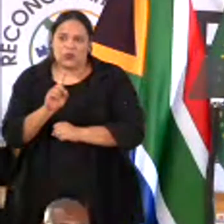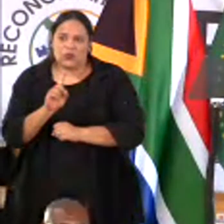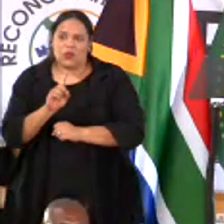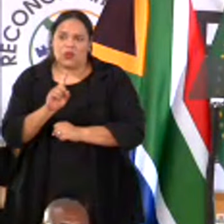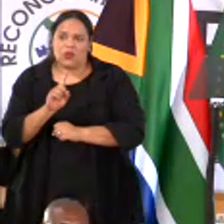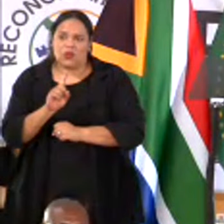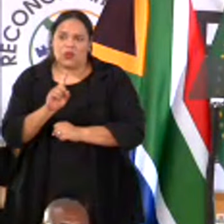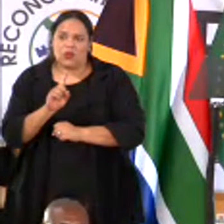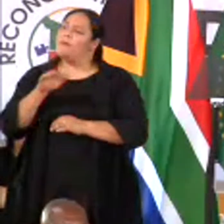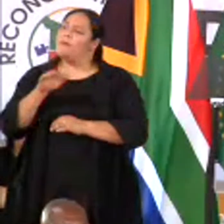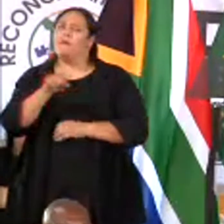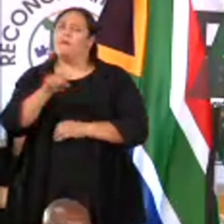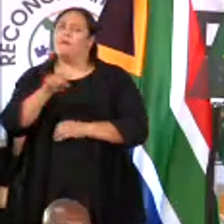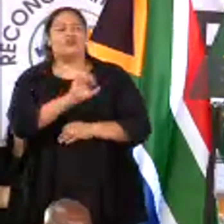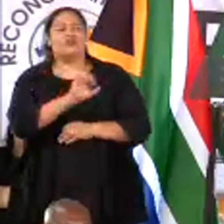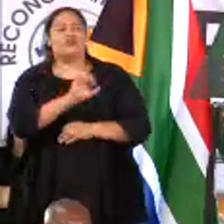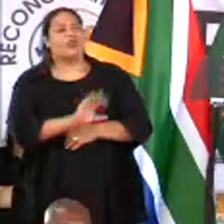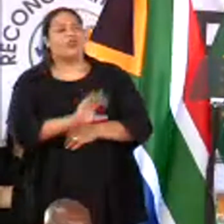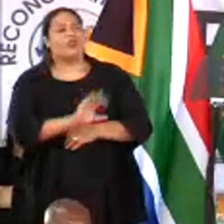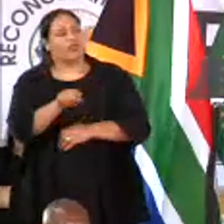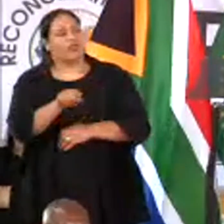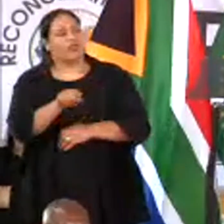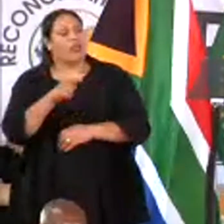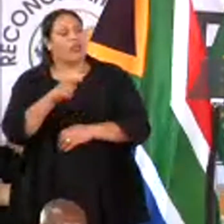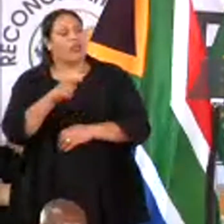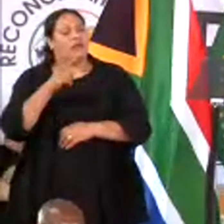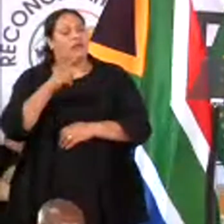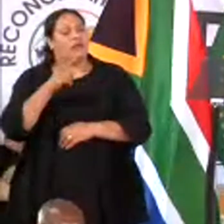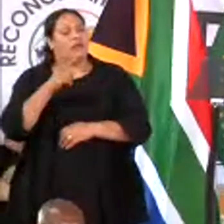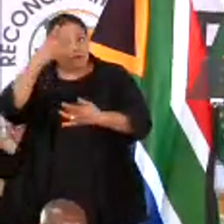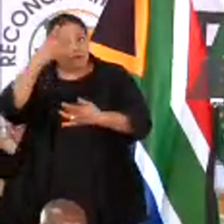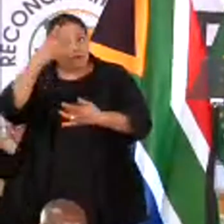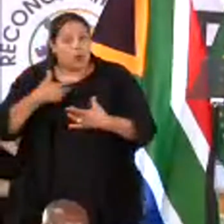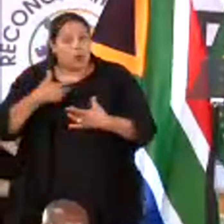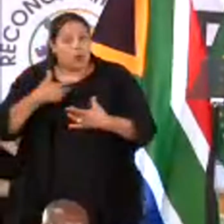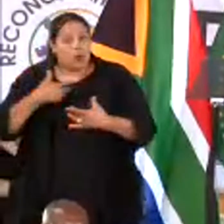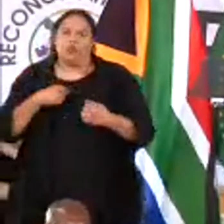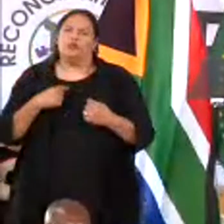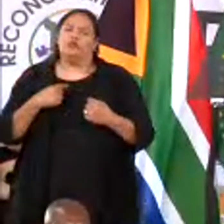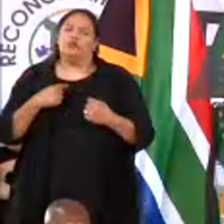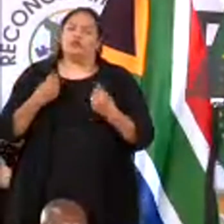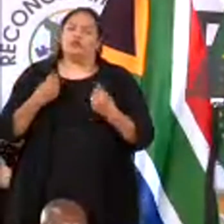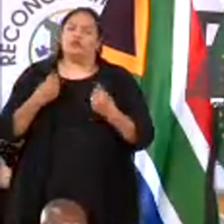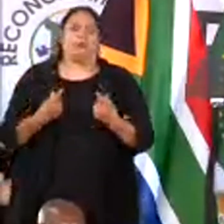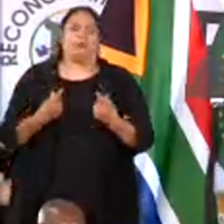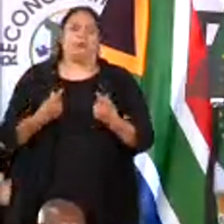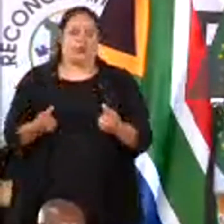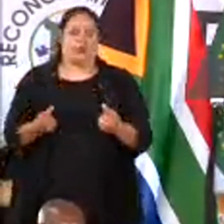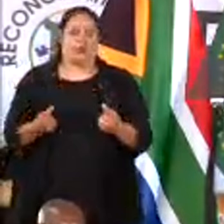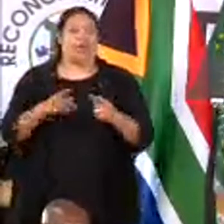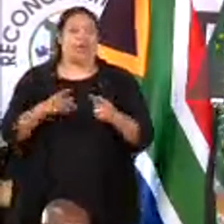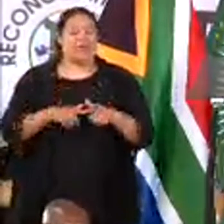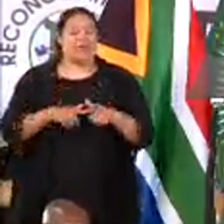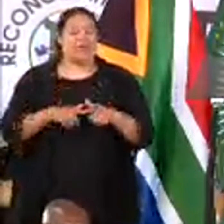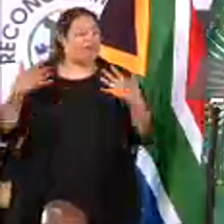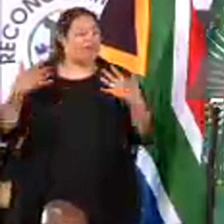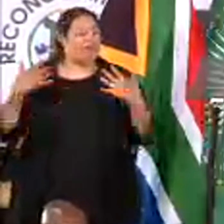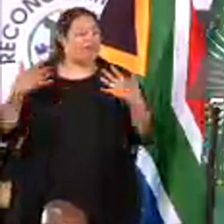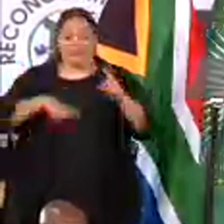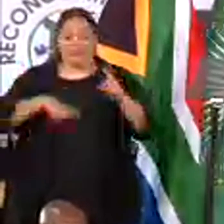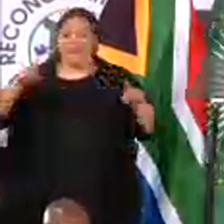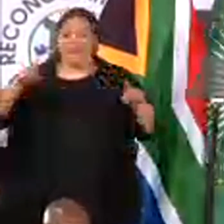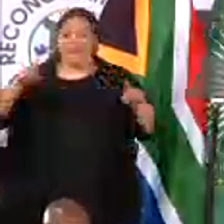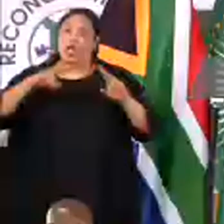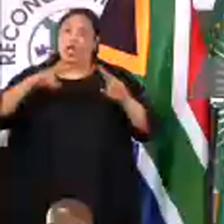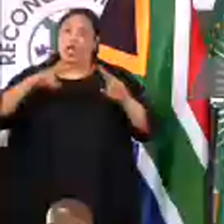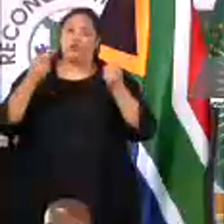the people of South Africa mandated us to do. Now, this rich diversity is our